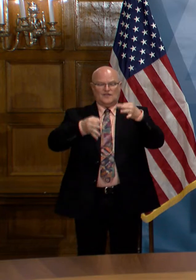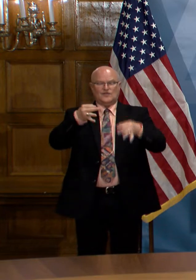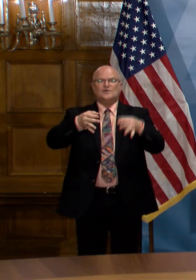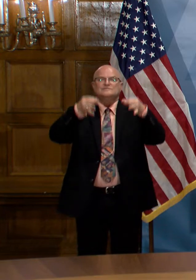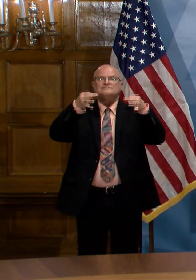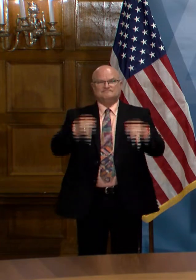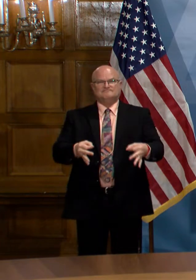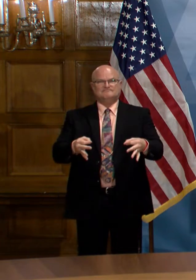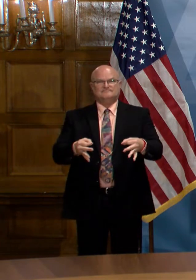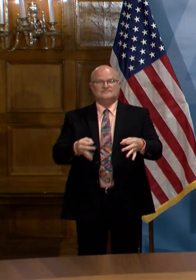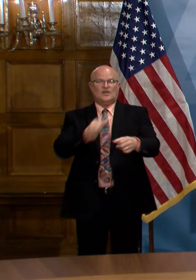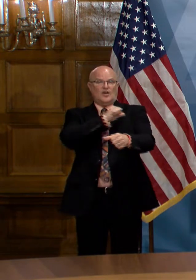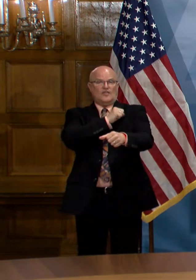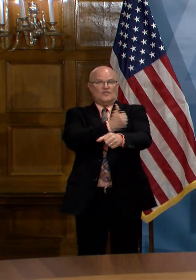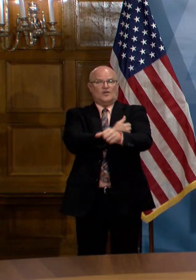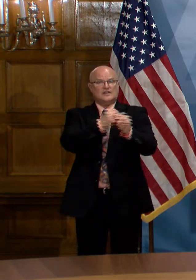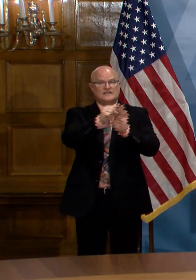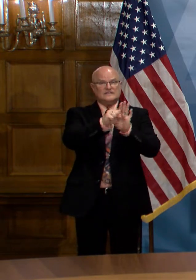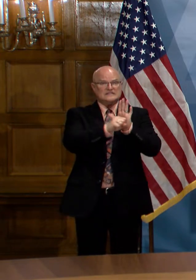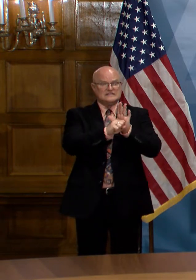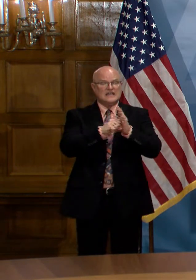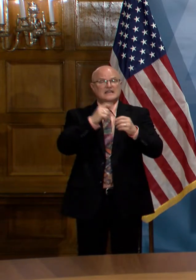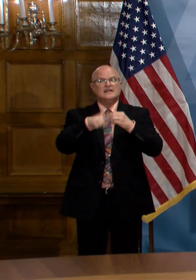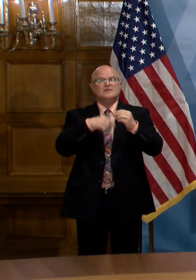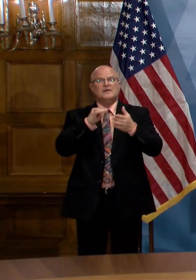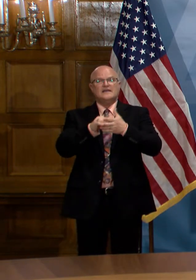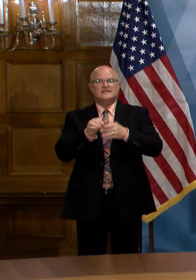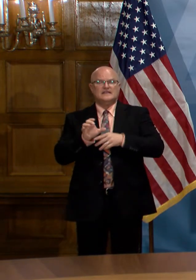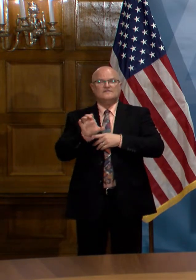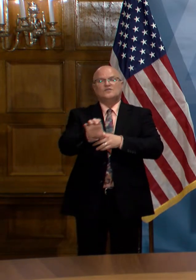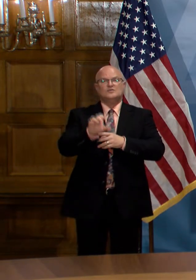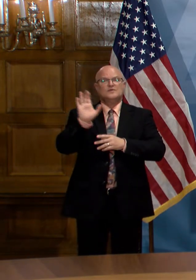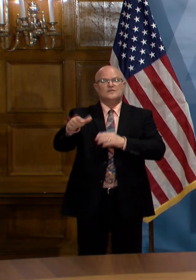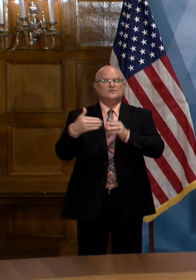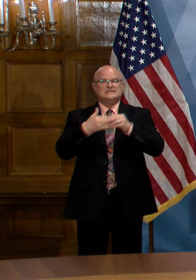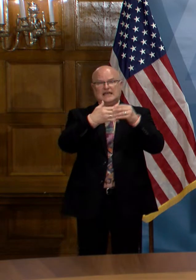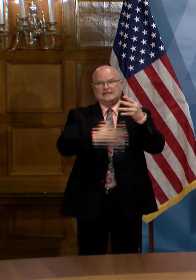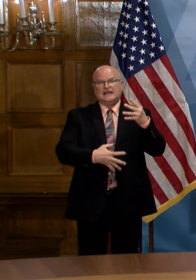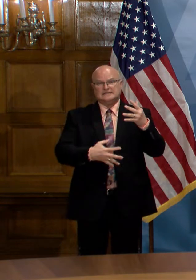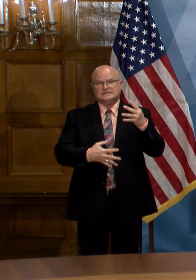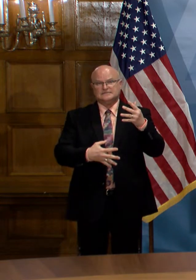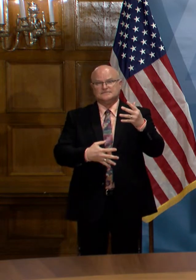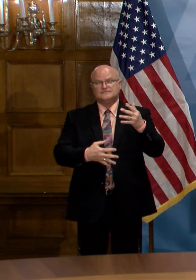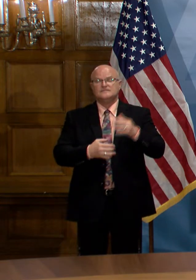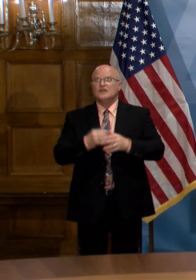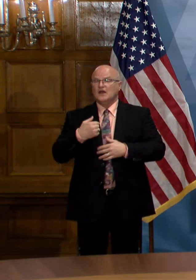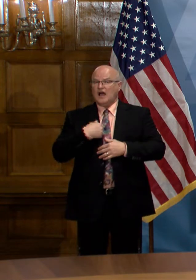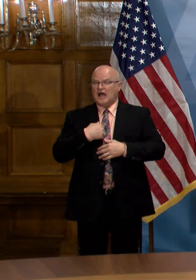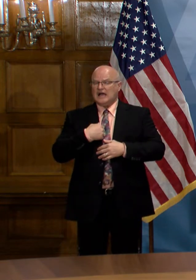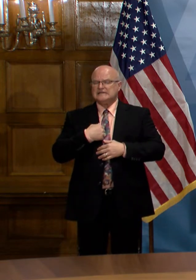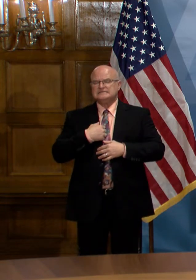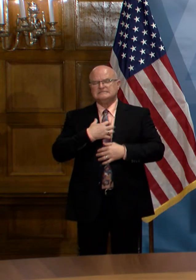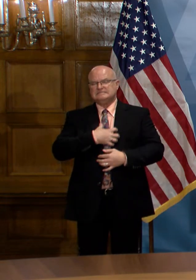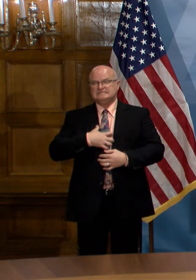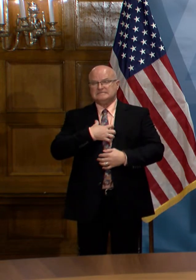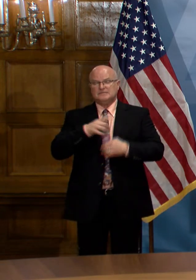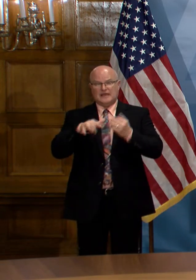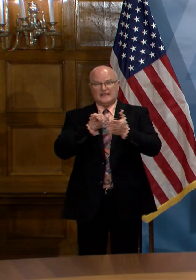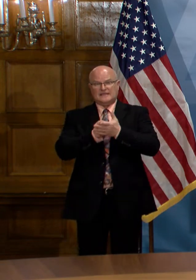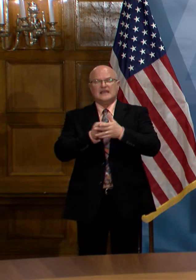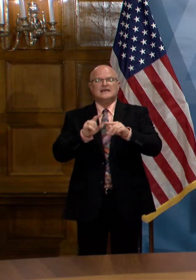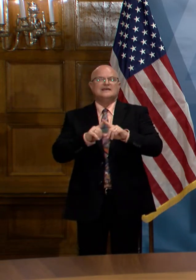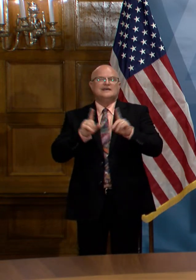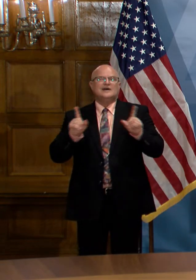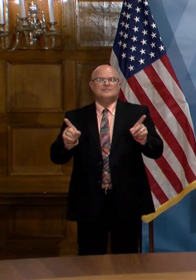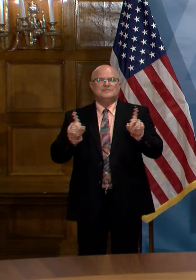the authority of the state in regard to the enforcement of those guidelines. So I'm very troubled by that,